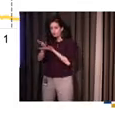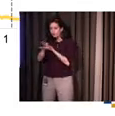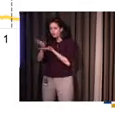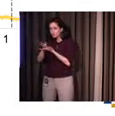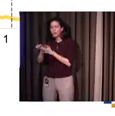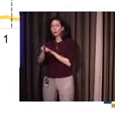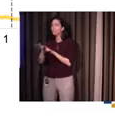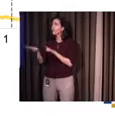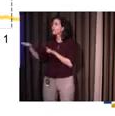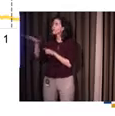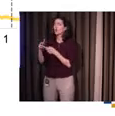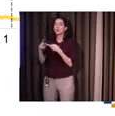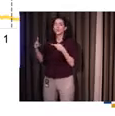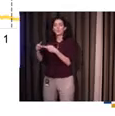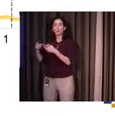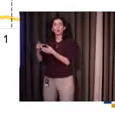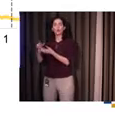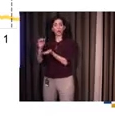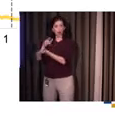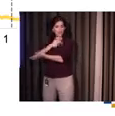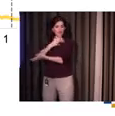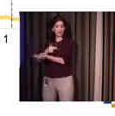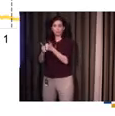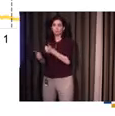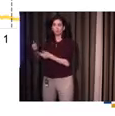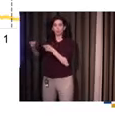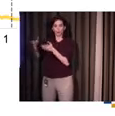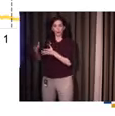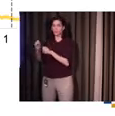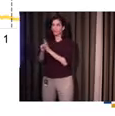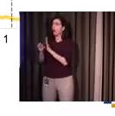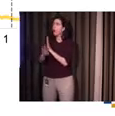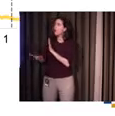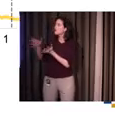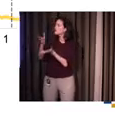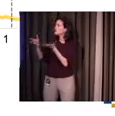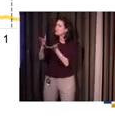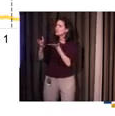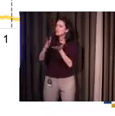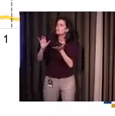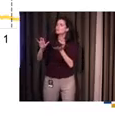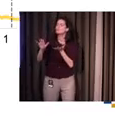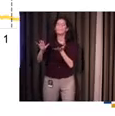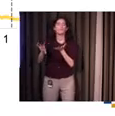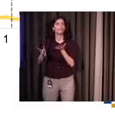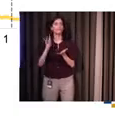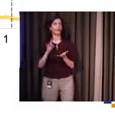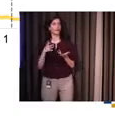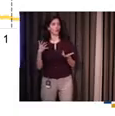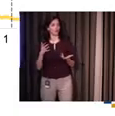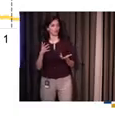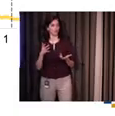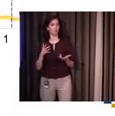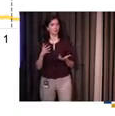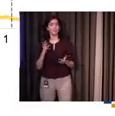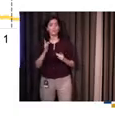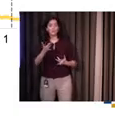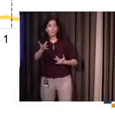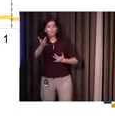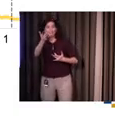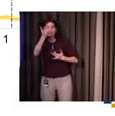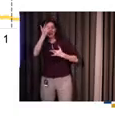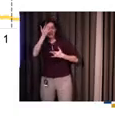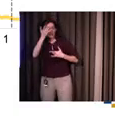state, is we're seeing a number of more cases from individuals who likely